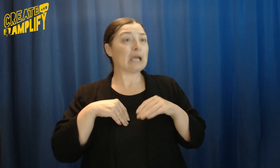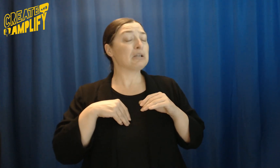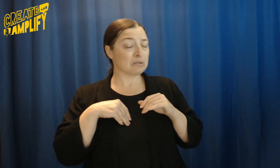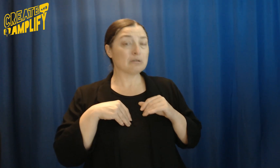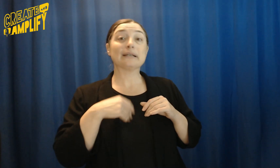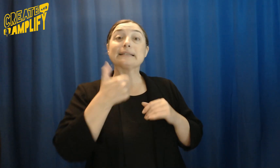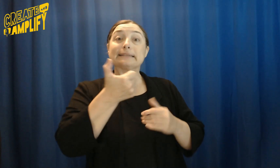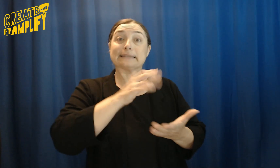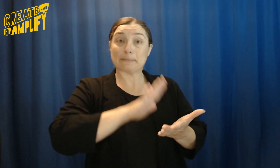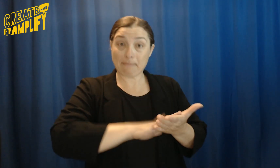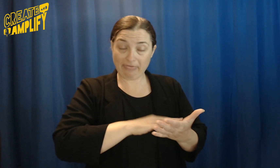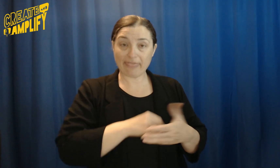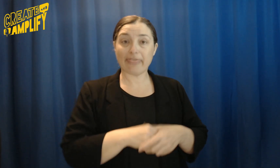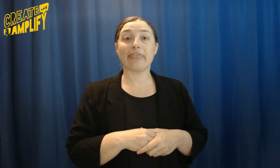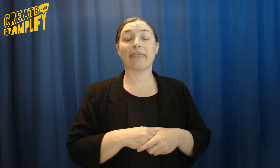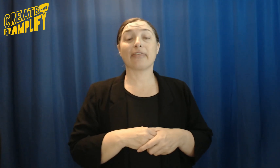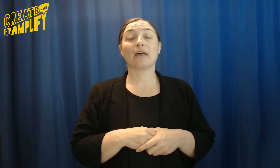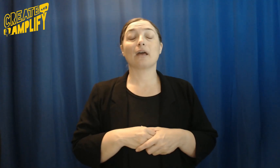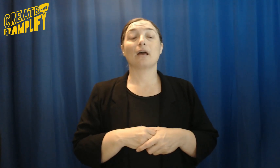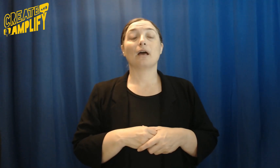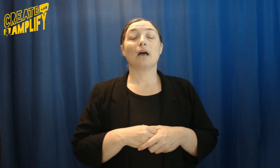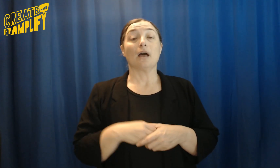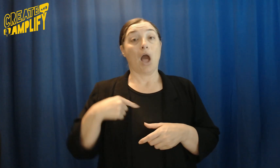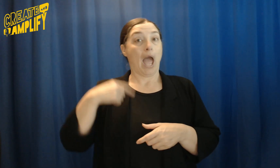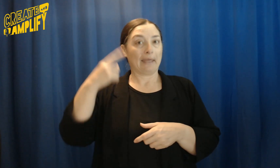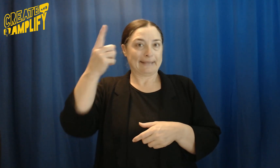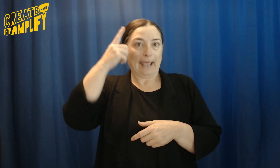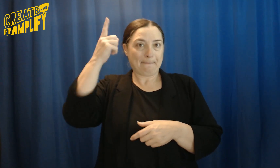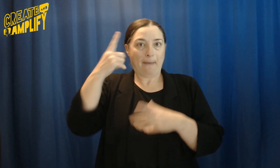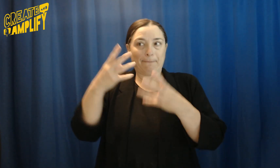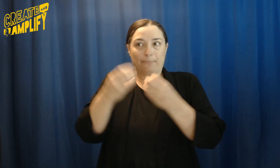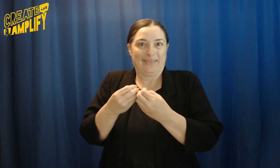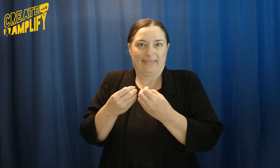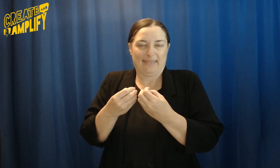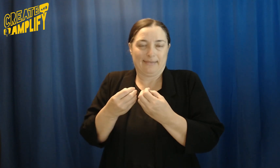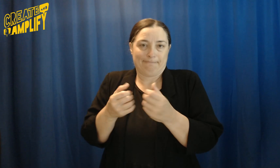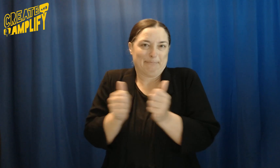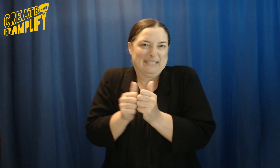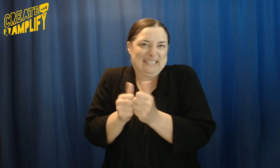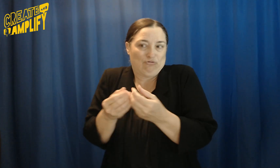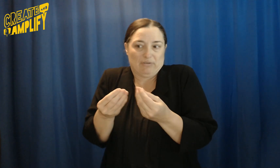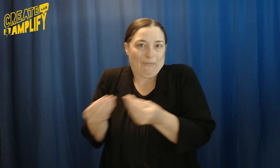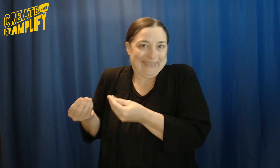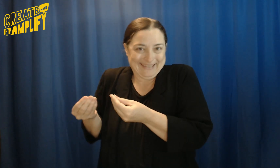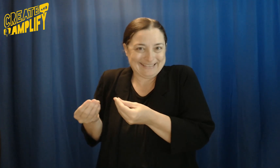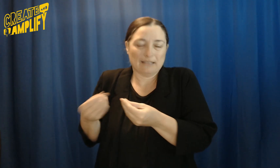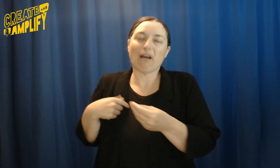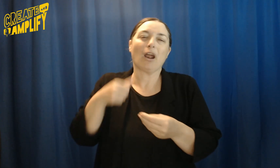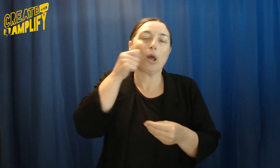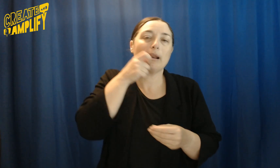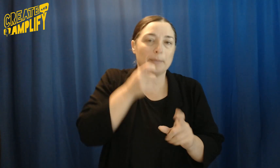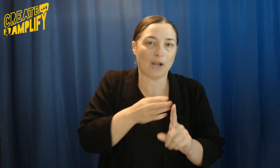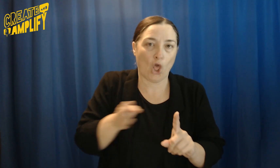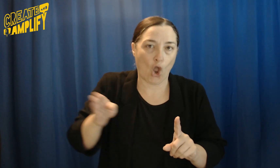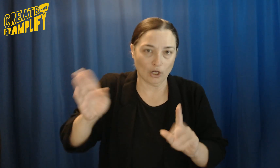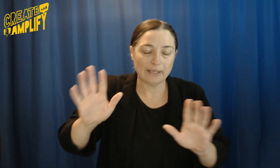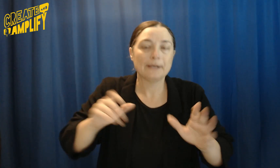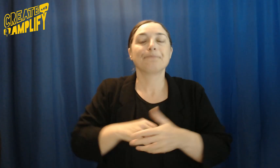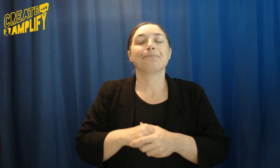materials that I came up with for that, they were just all in my head. And then, I know this is kind of a long meandering story, but a friend of mine